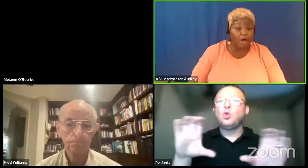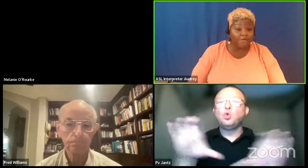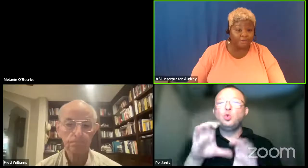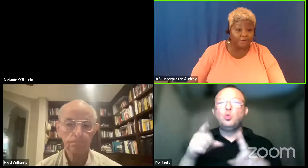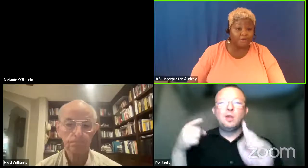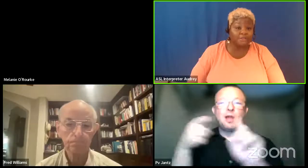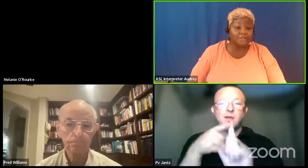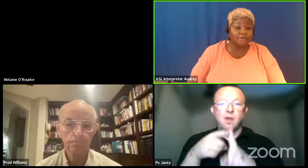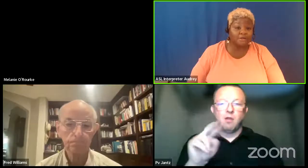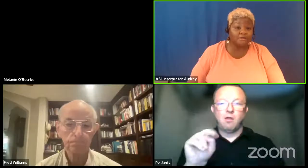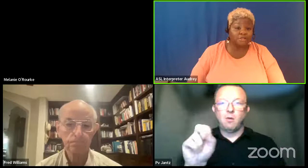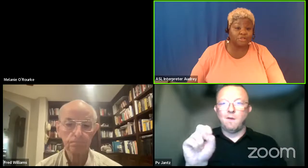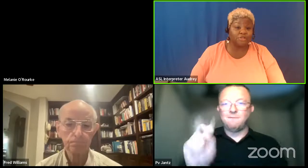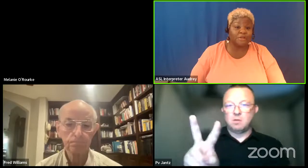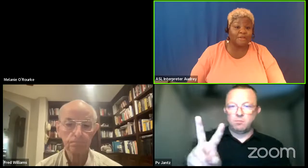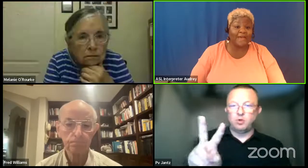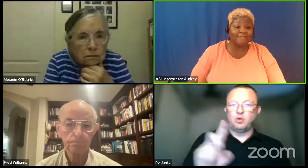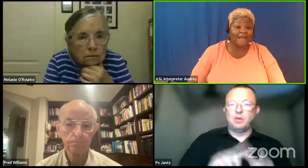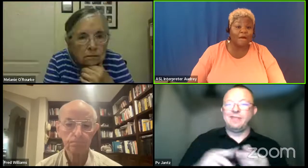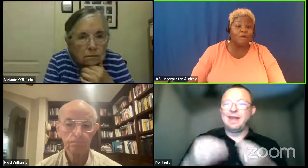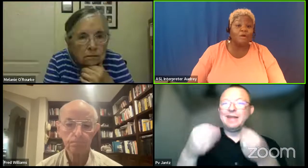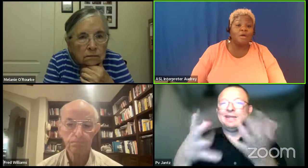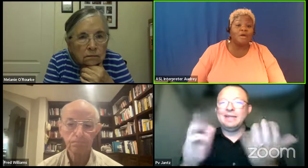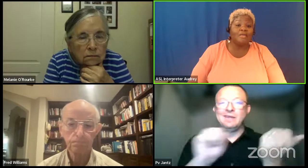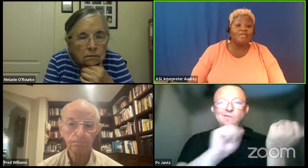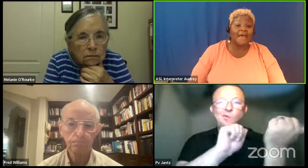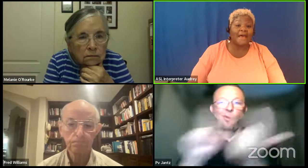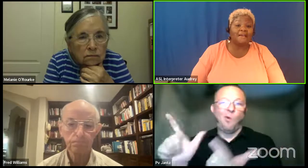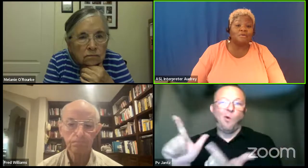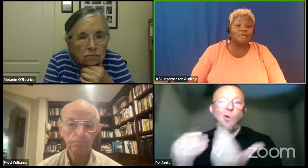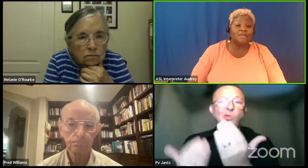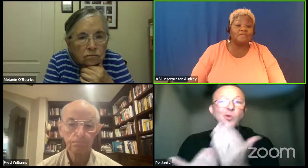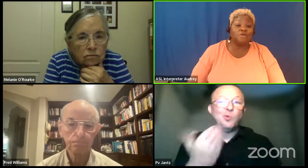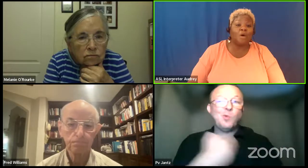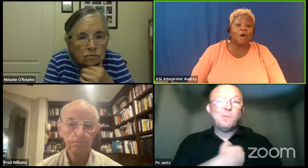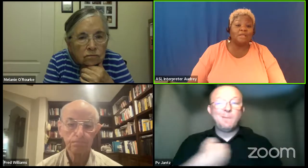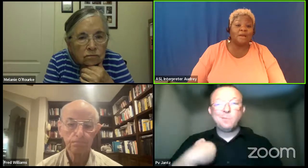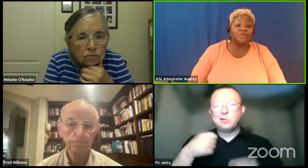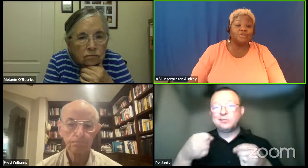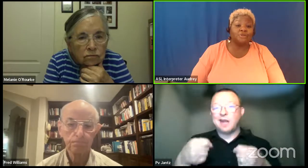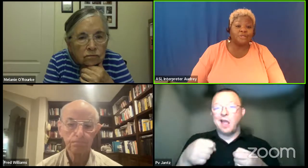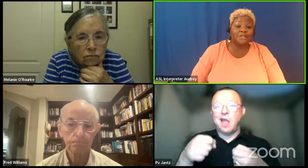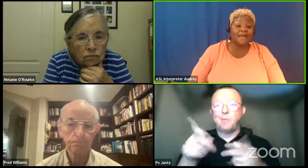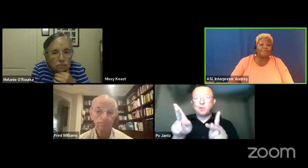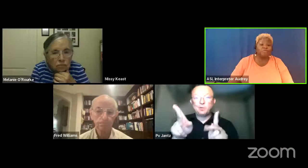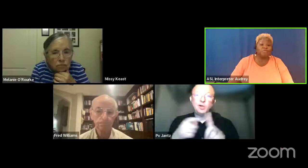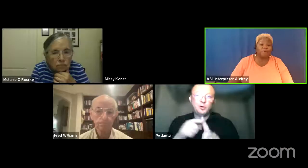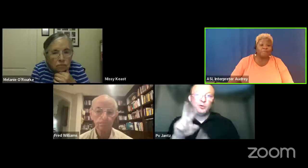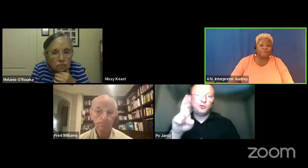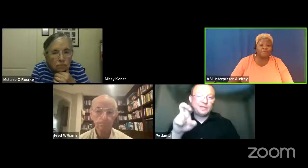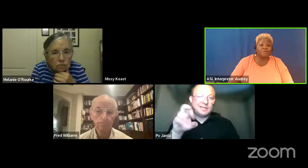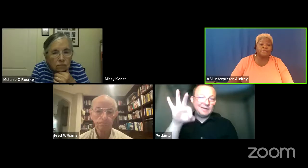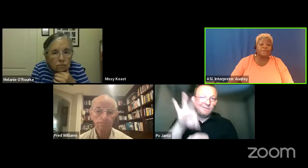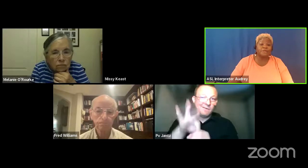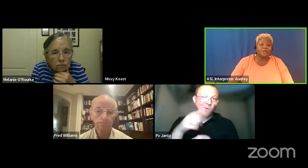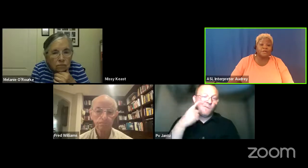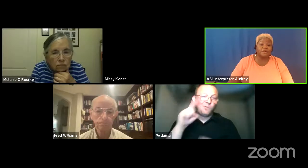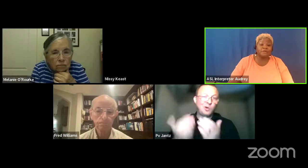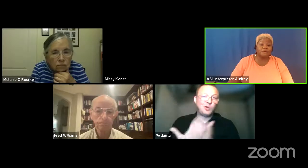current officers and commissioners that we have now, that will give you all an opportunity to have new